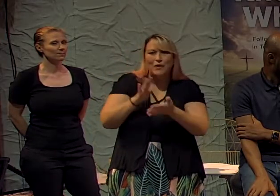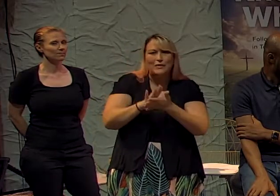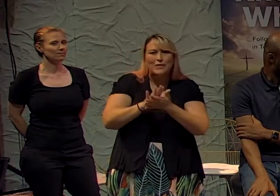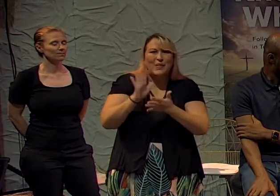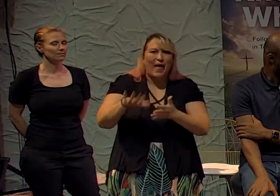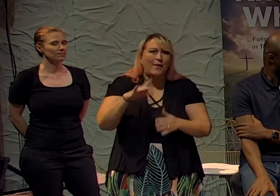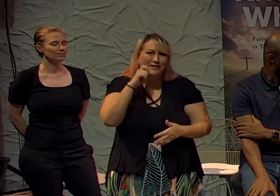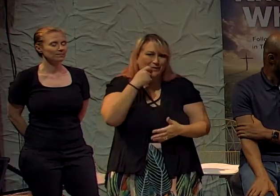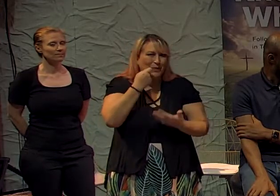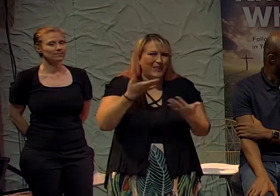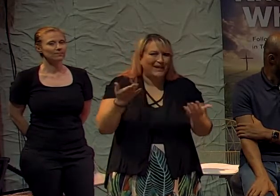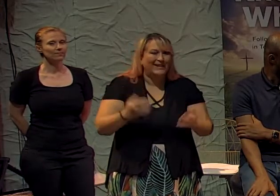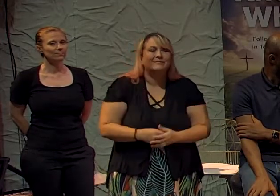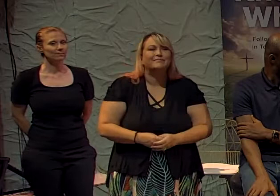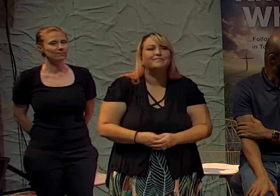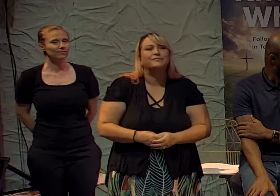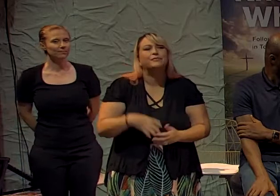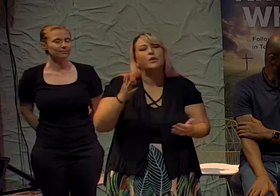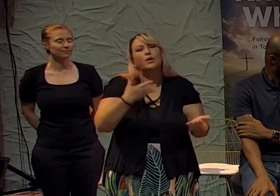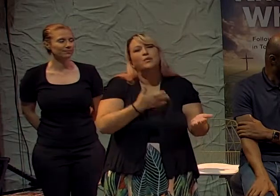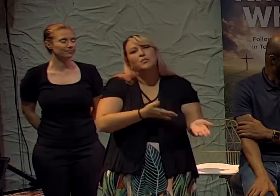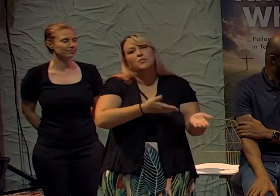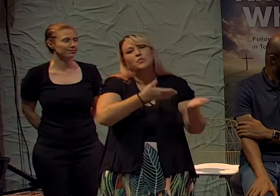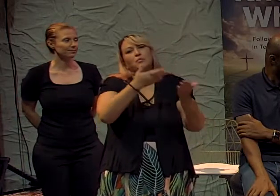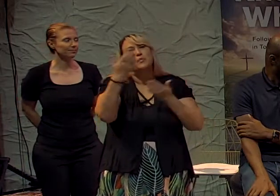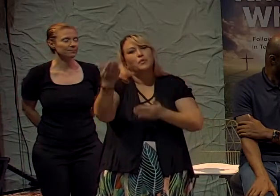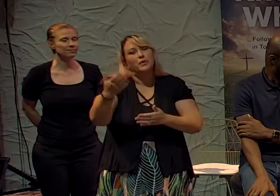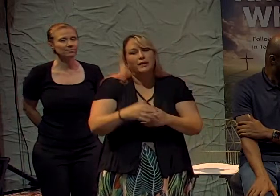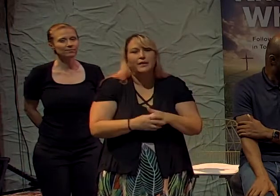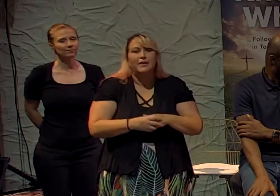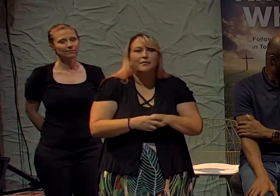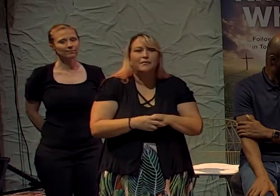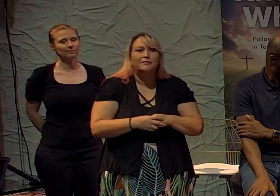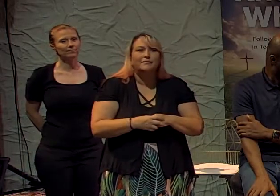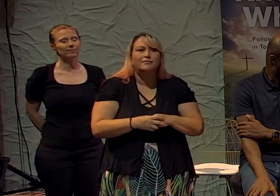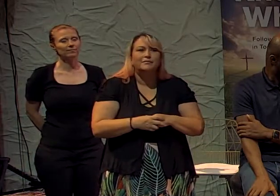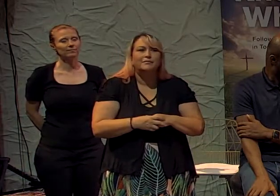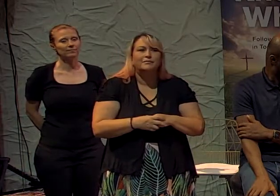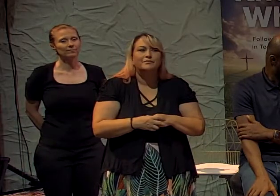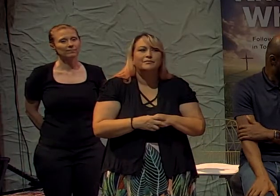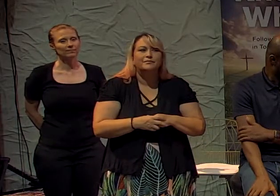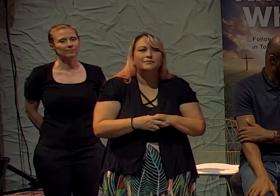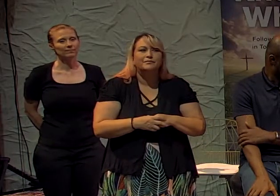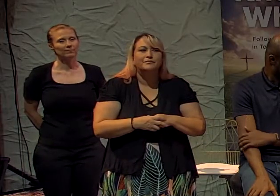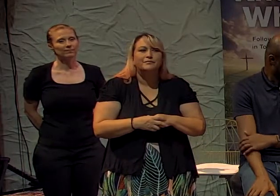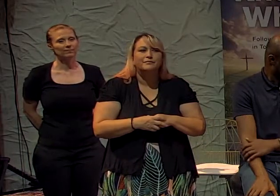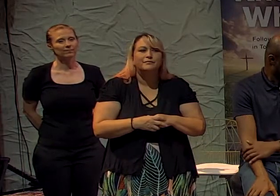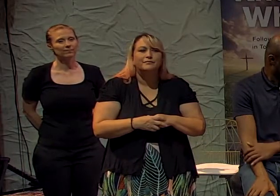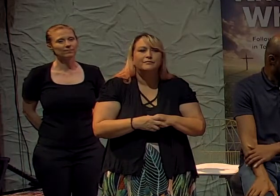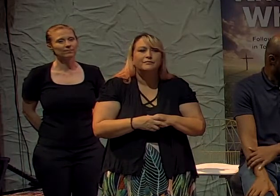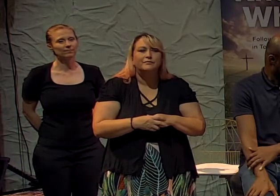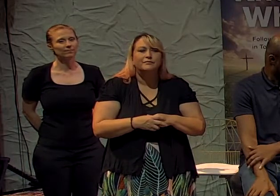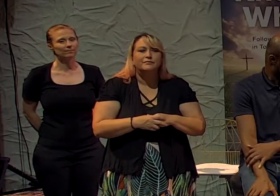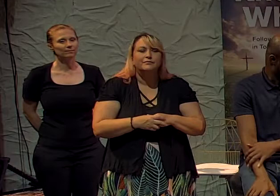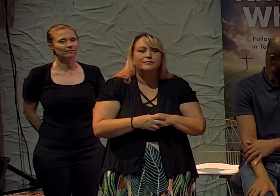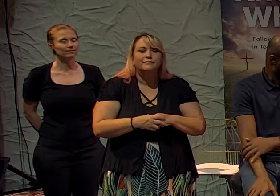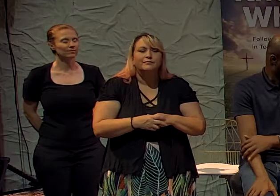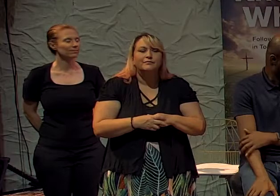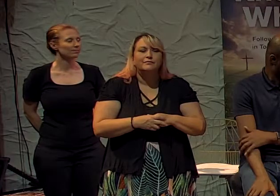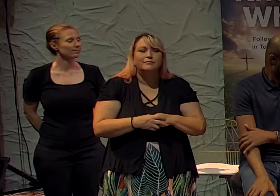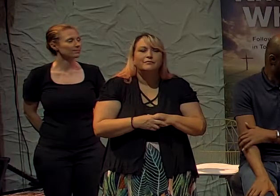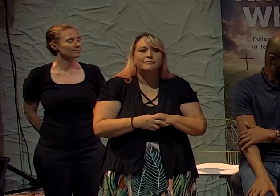a cool thing. And so he would take them. And it's funny, the very truth, the